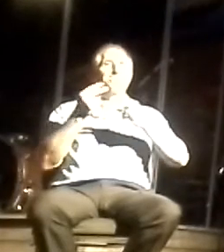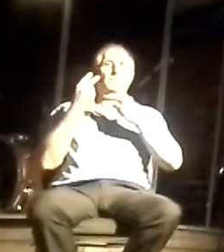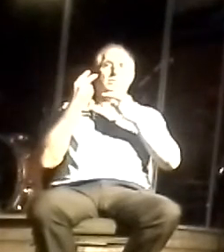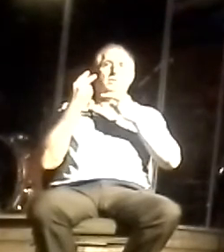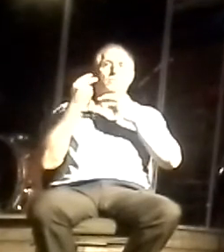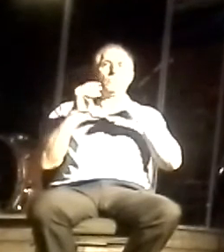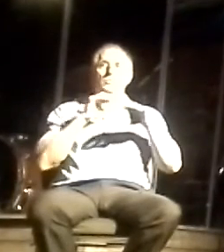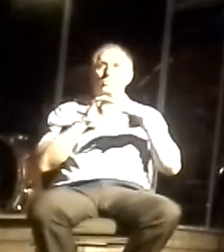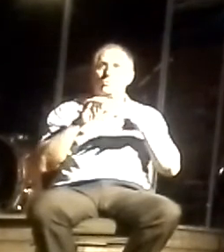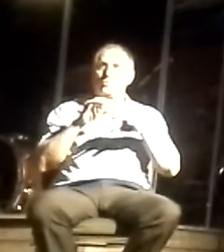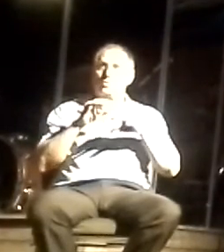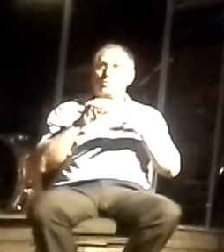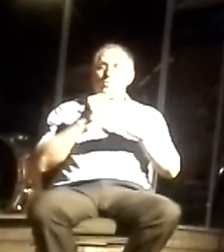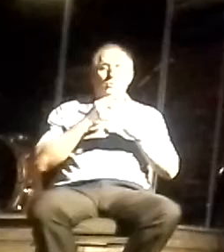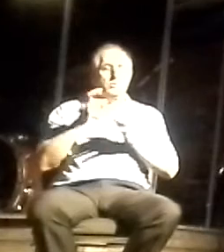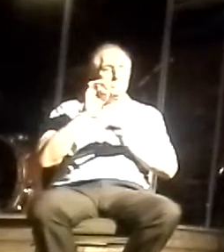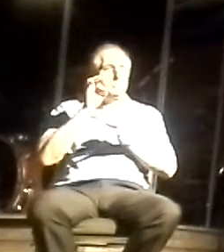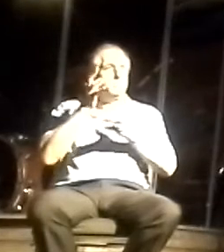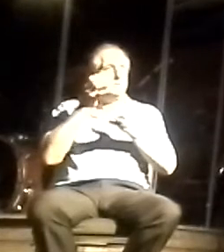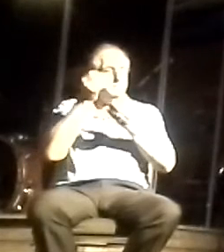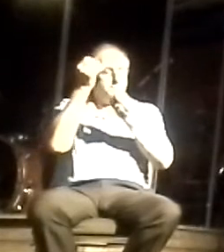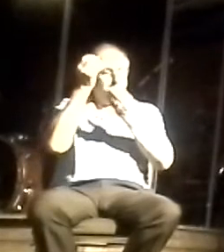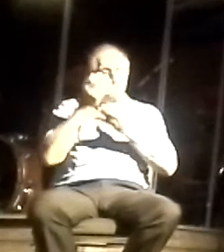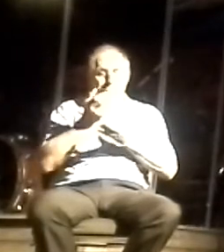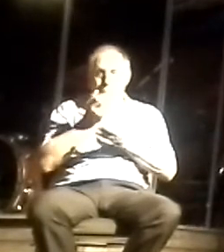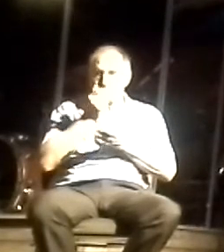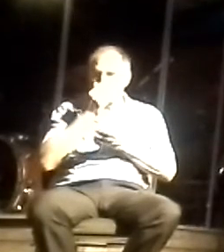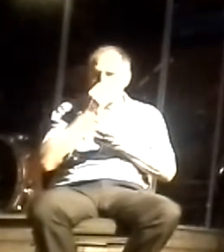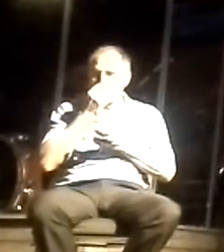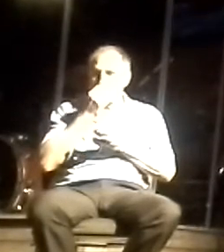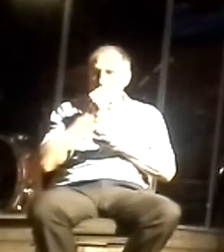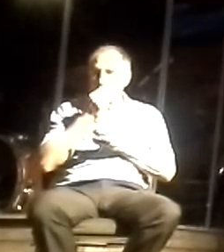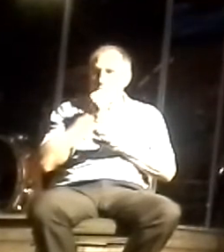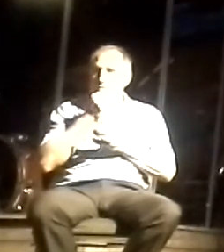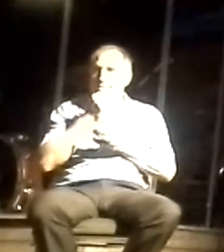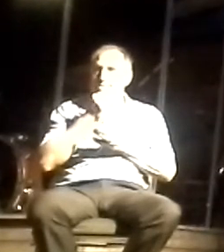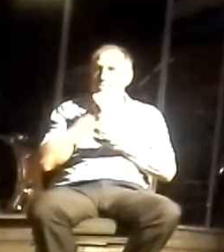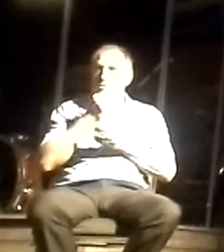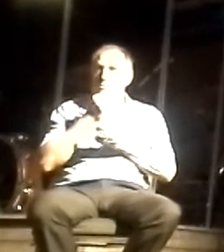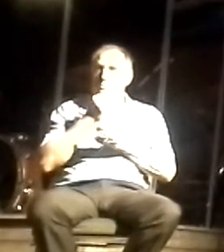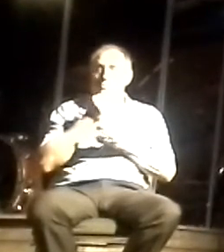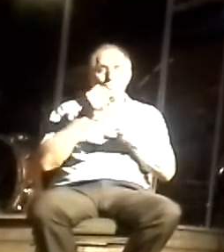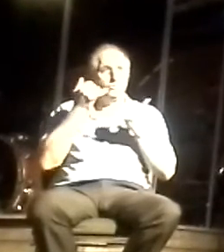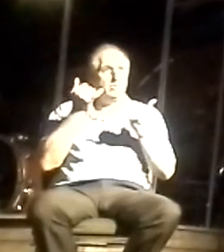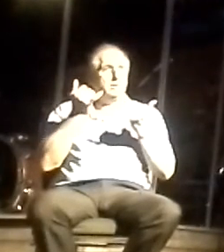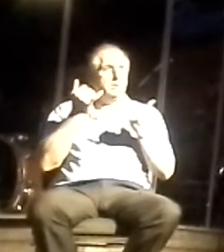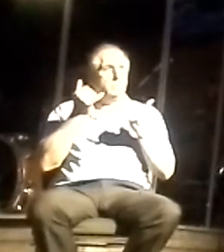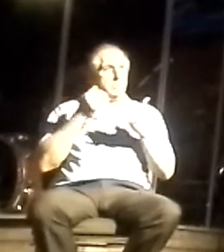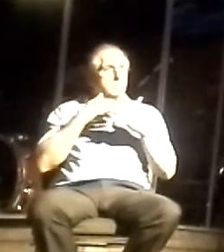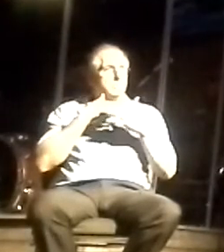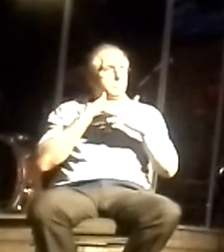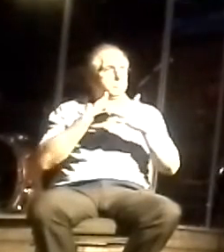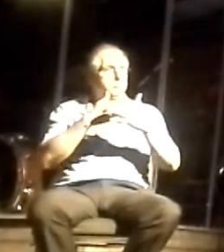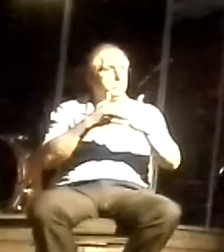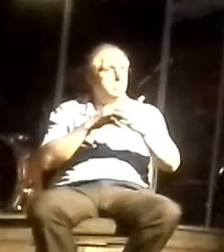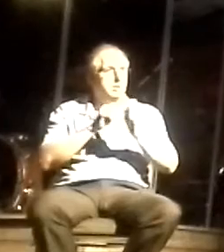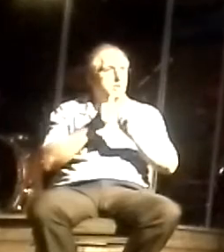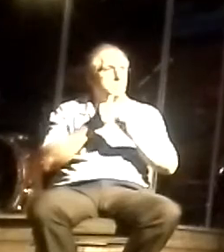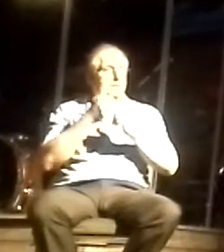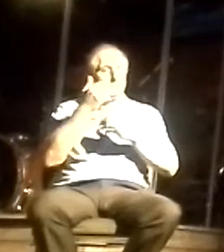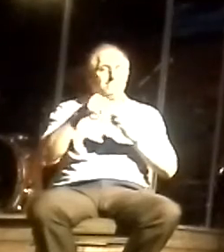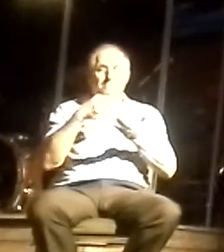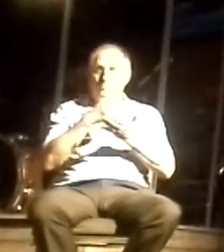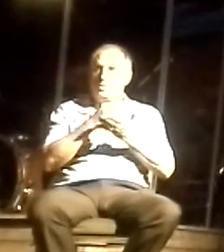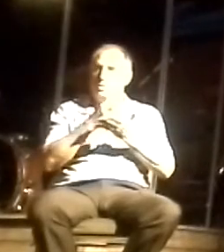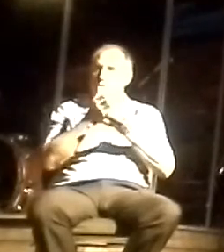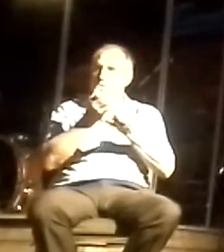been learning. Reflect on what the Holy Spirit wants to say to us. Block out all distractions. Today we're going to breathe by receiving communion. I want it to be